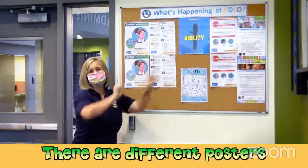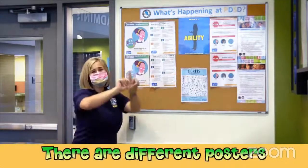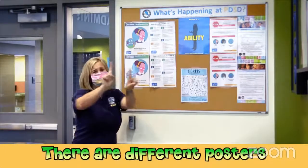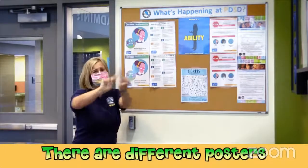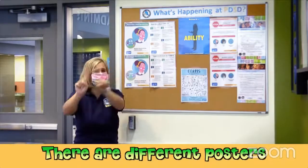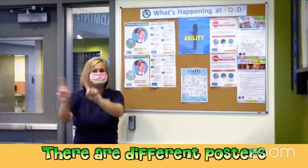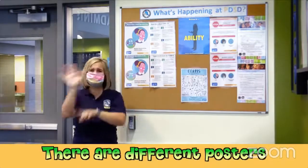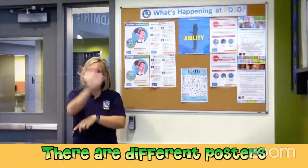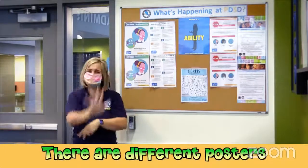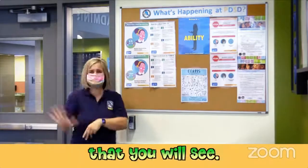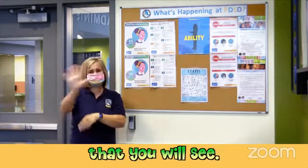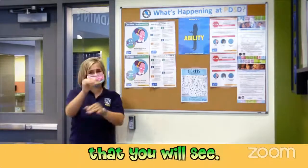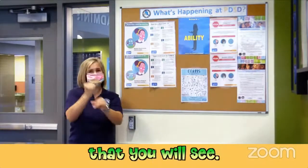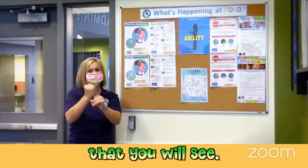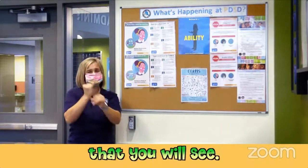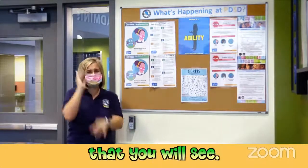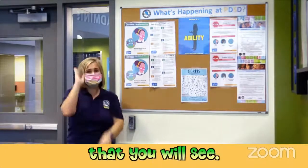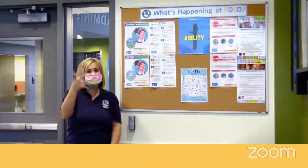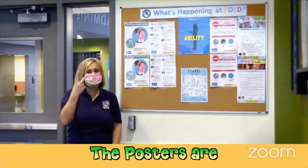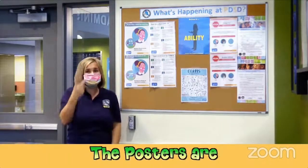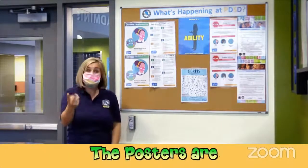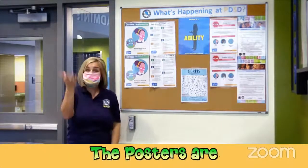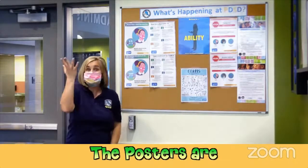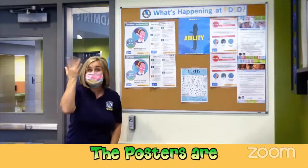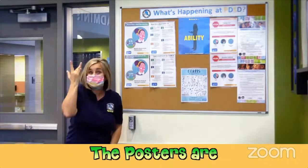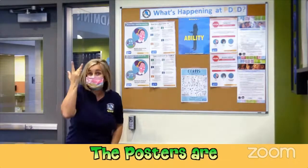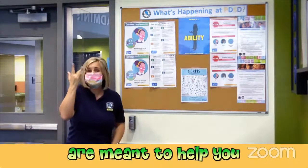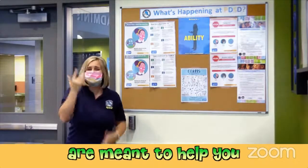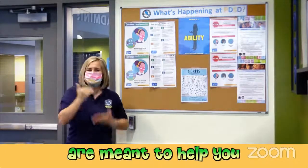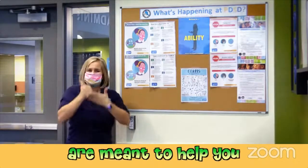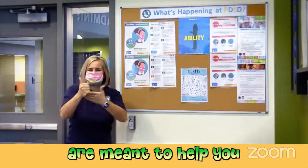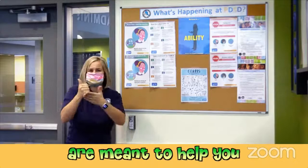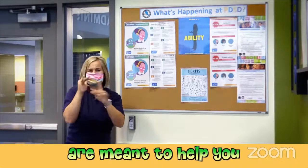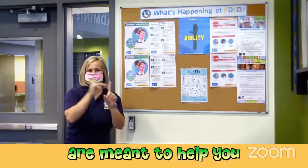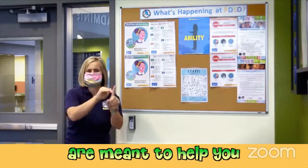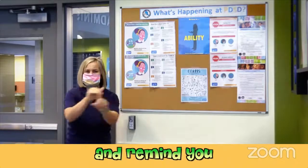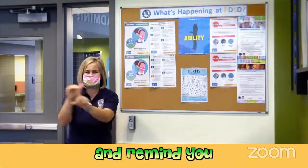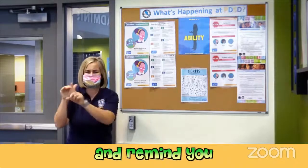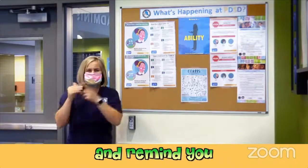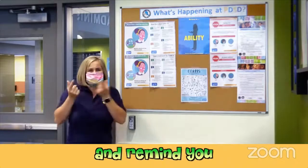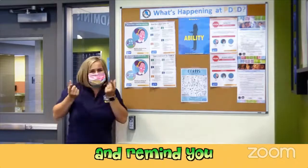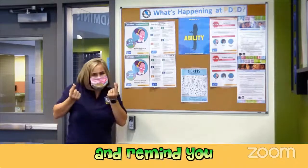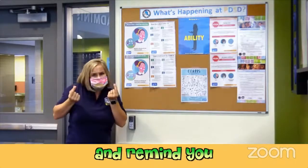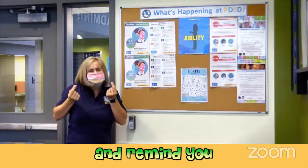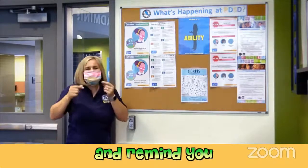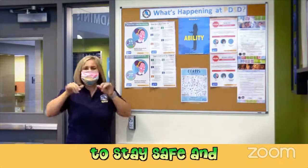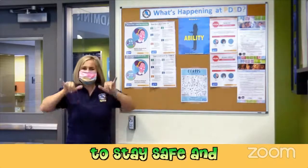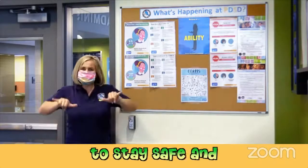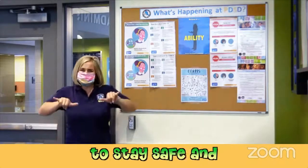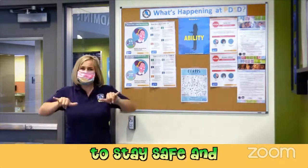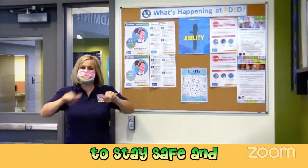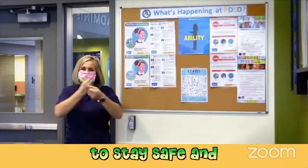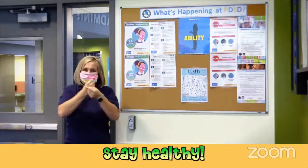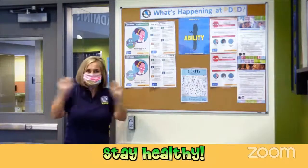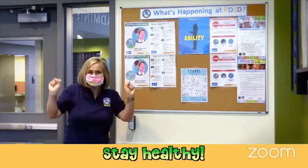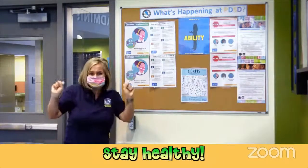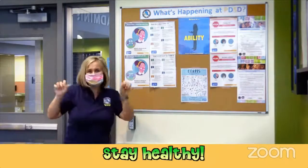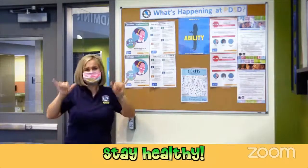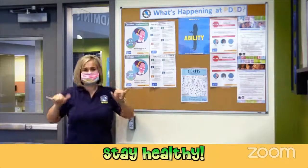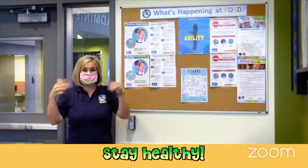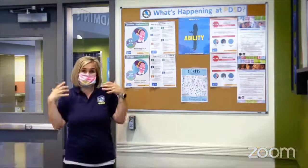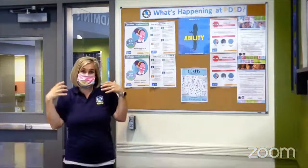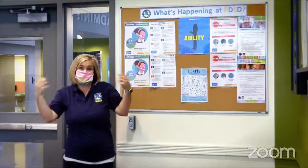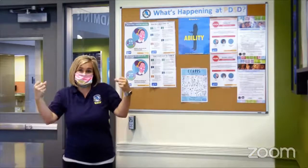There are different posters that you will see. The posters are meant to help you and remind you to stay safe and